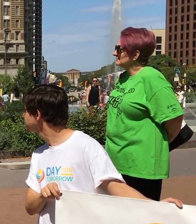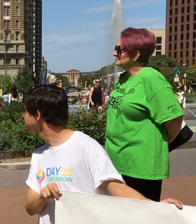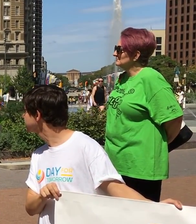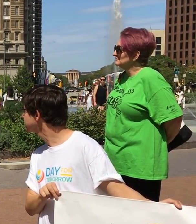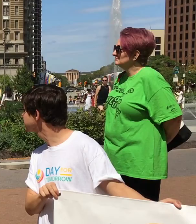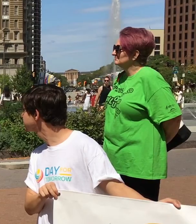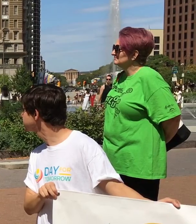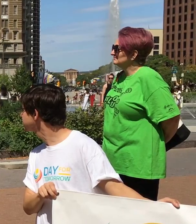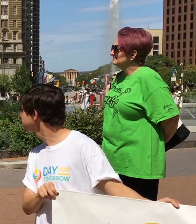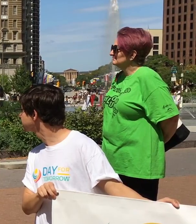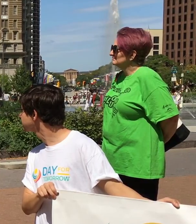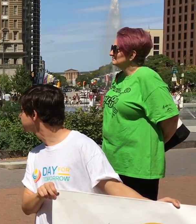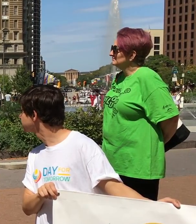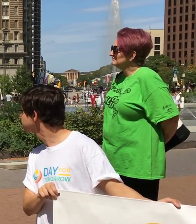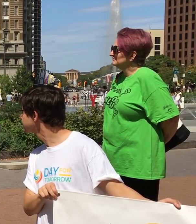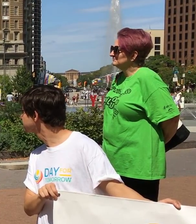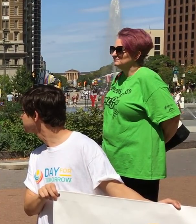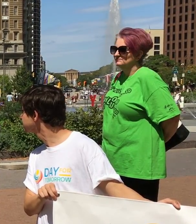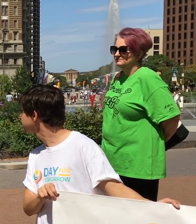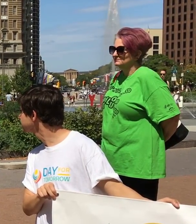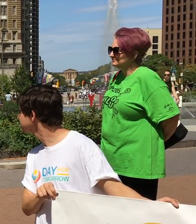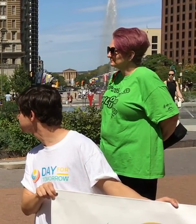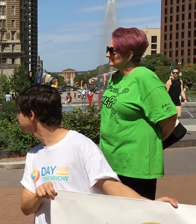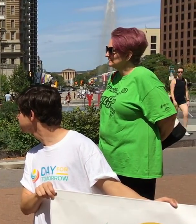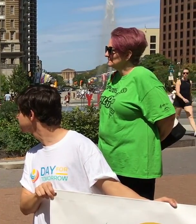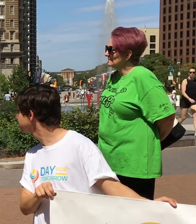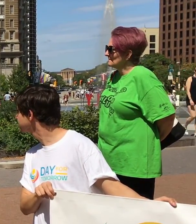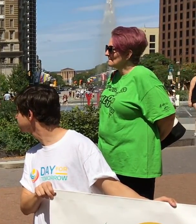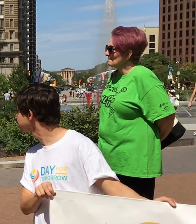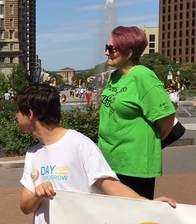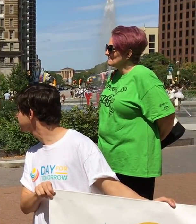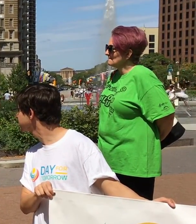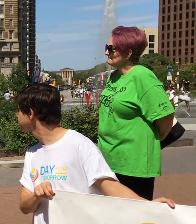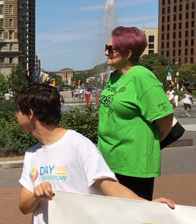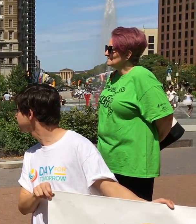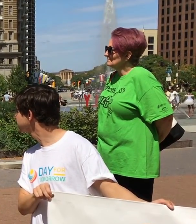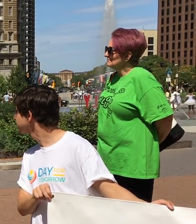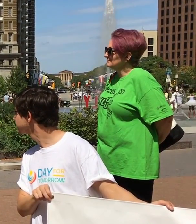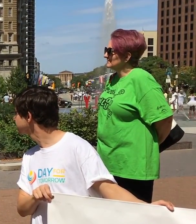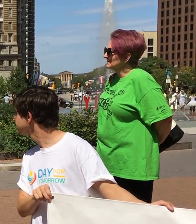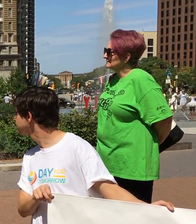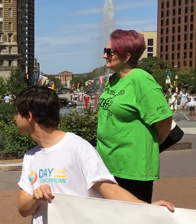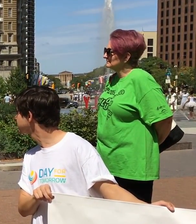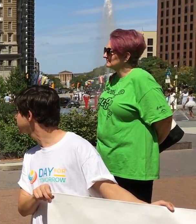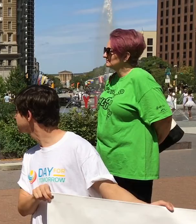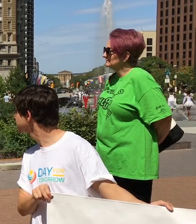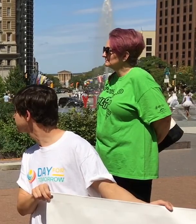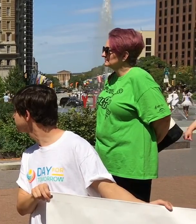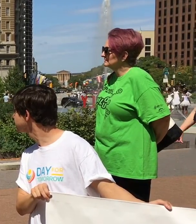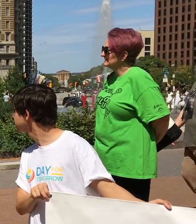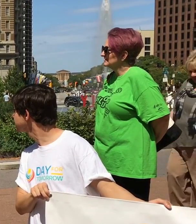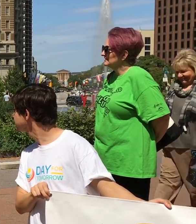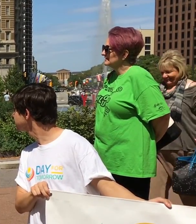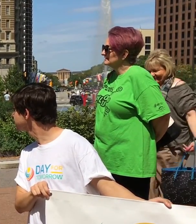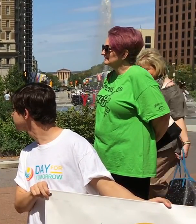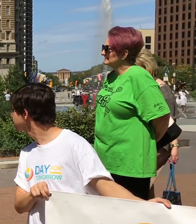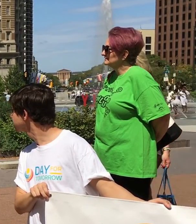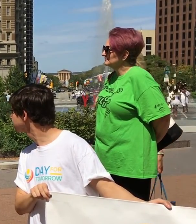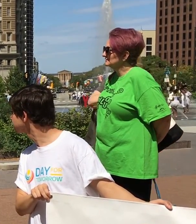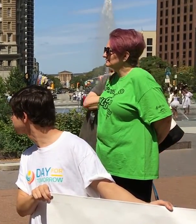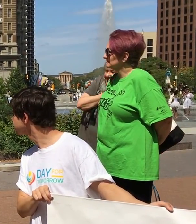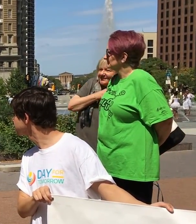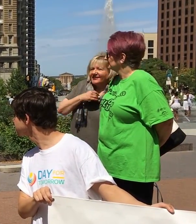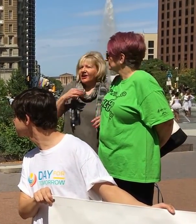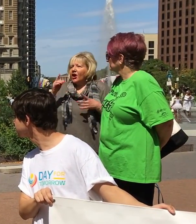with disabilities are two out of four times more likely to die in